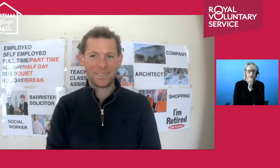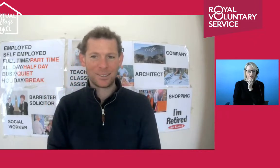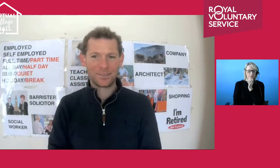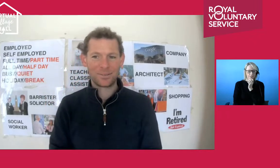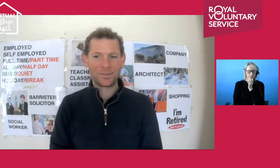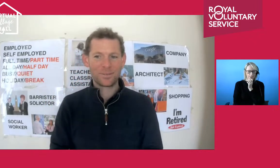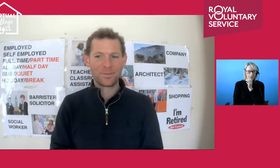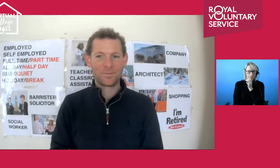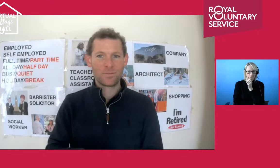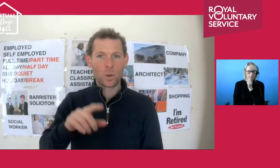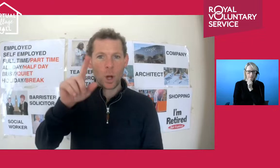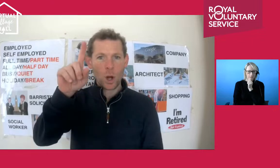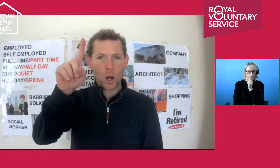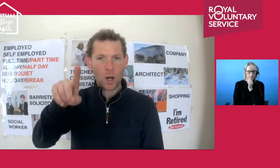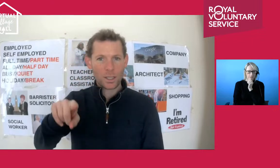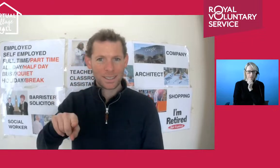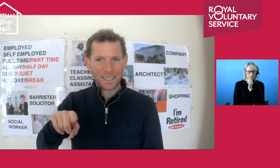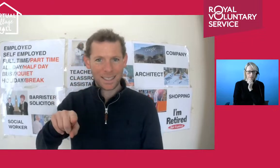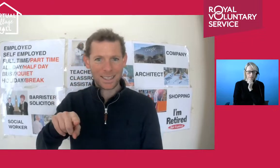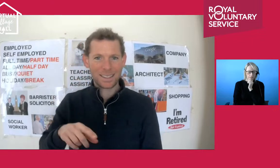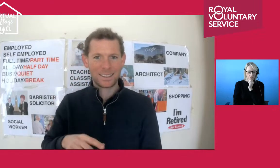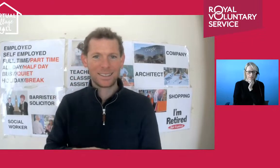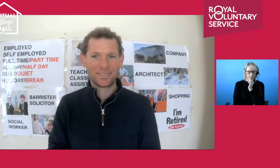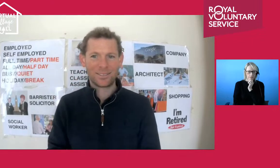Number 5.